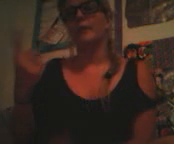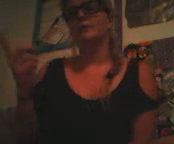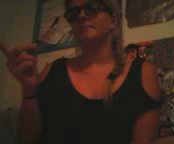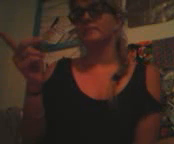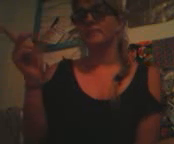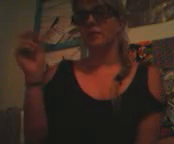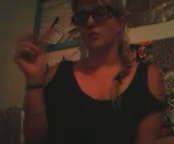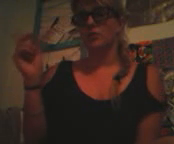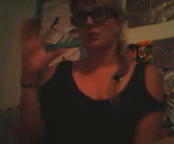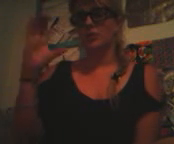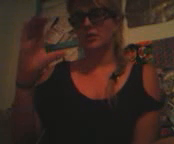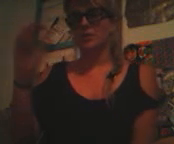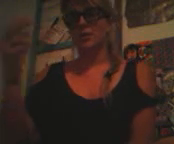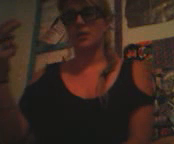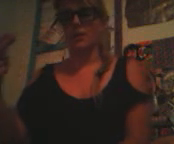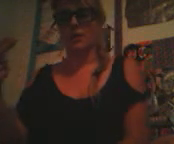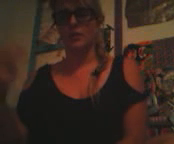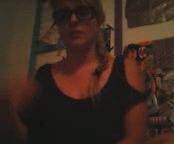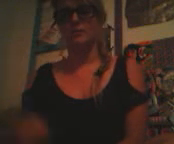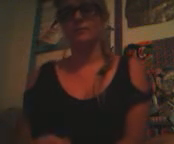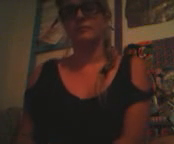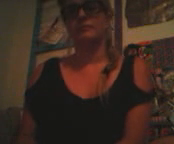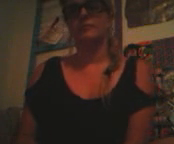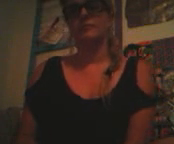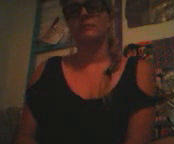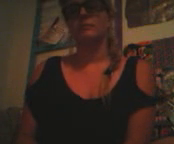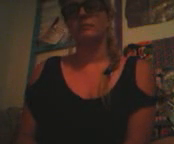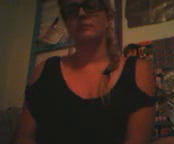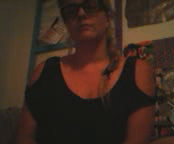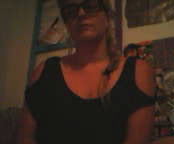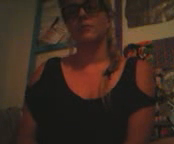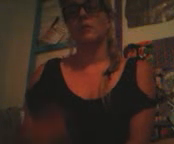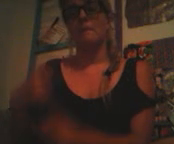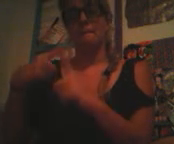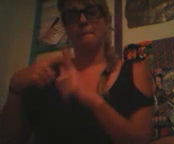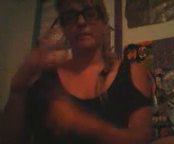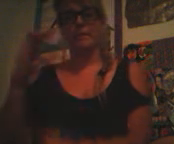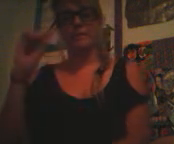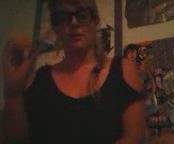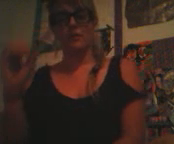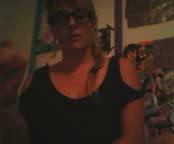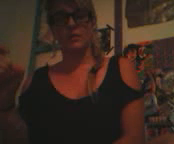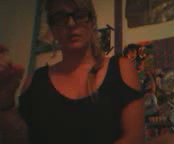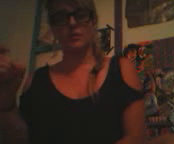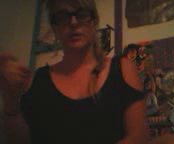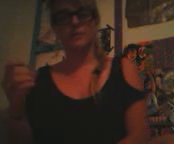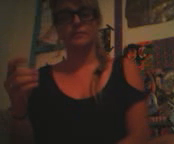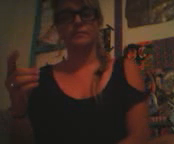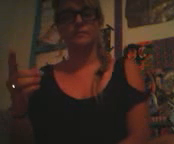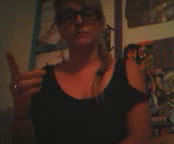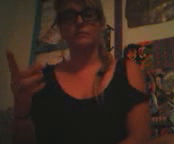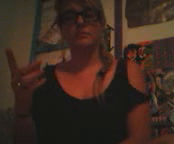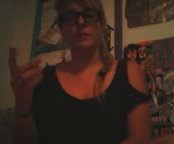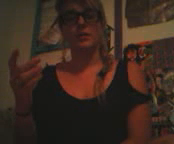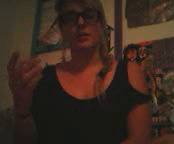plus oxygen, that's going to tell me that this thing is going to burn, alright? This thing is on fire, it's going to burn, and we're talking